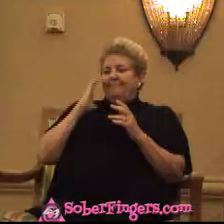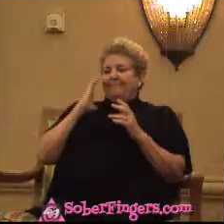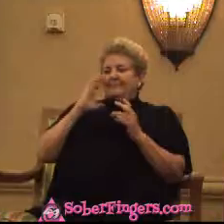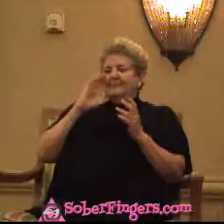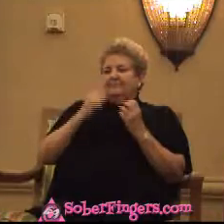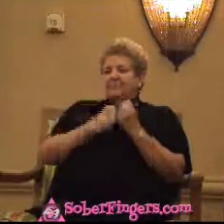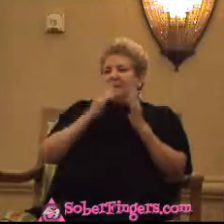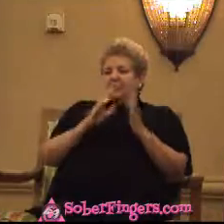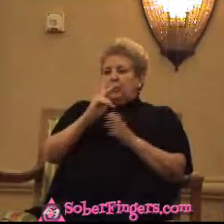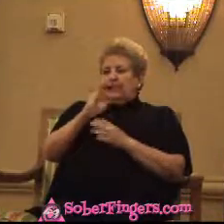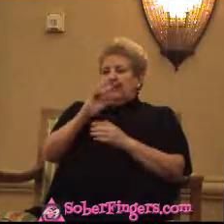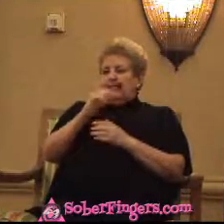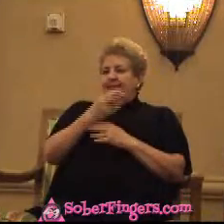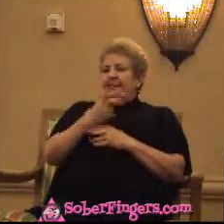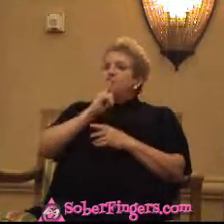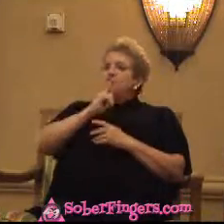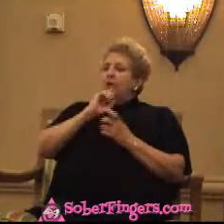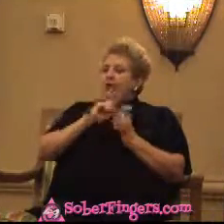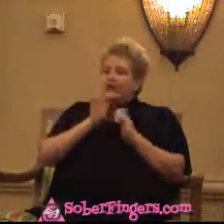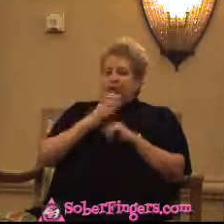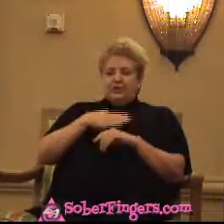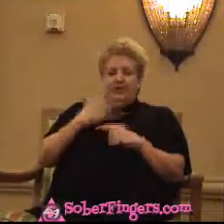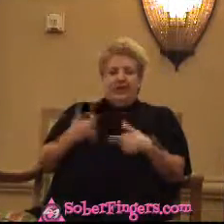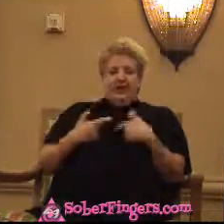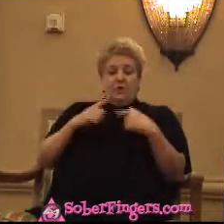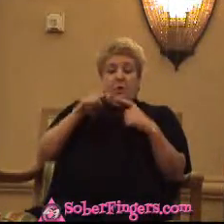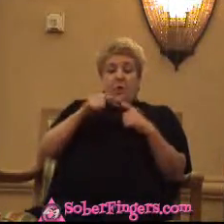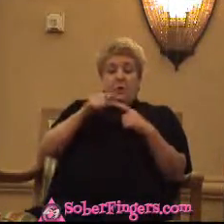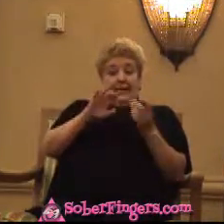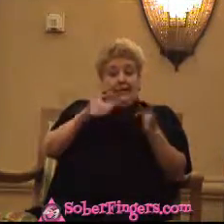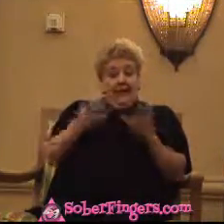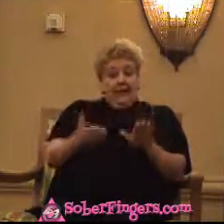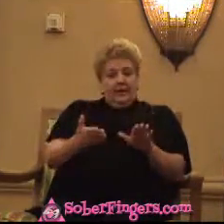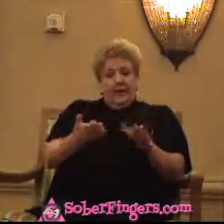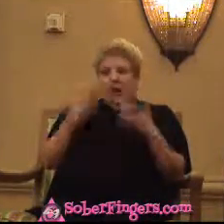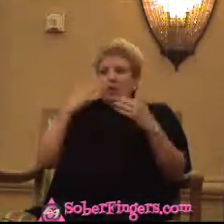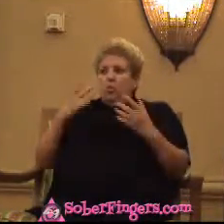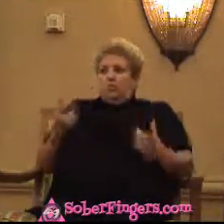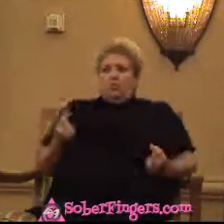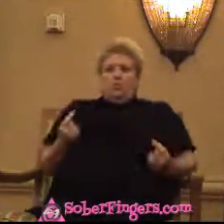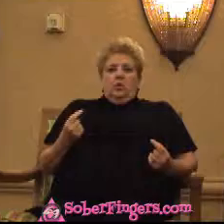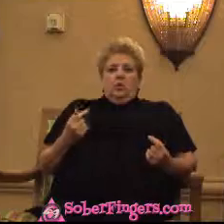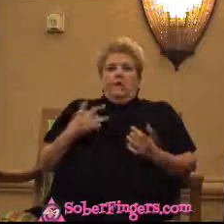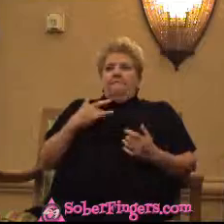life. He really did. When Keith died, I didn't know what to do. You know, I was lost. We were very close.